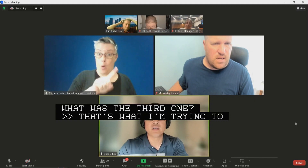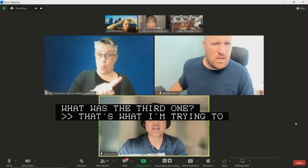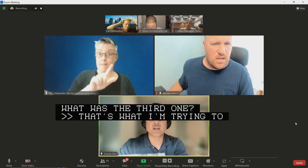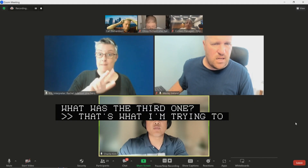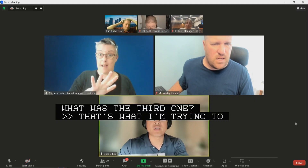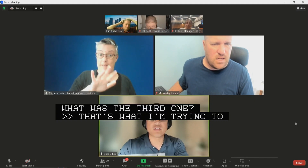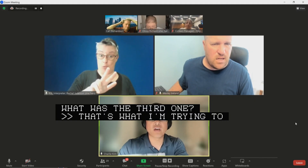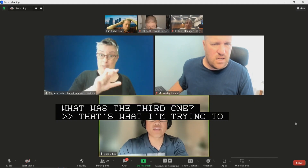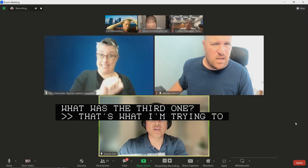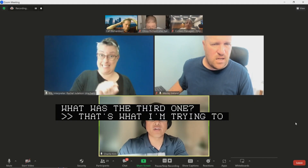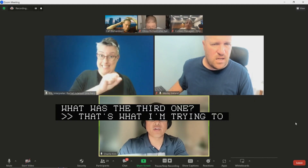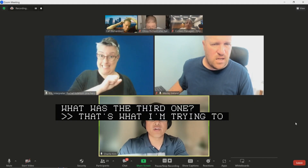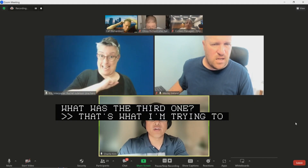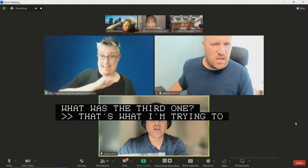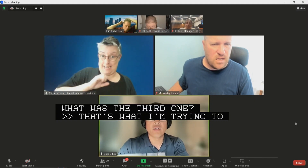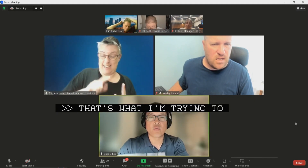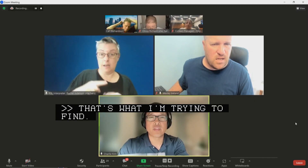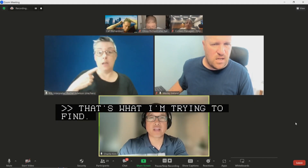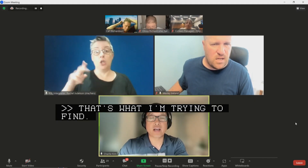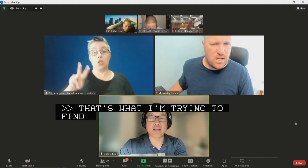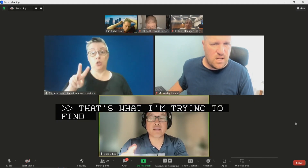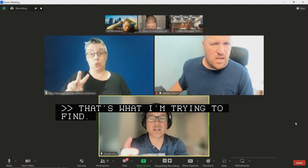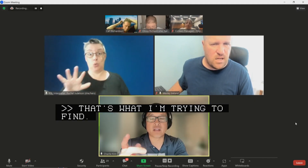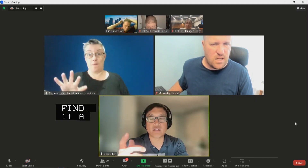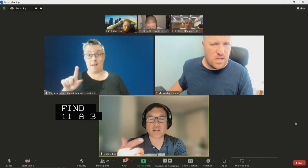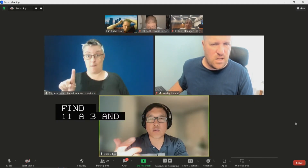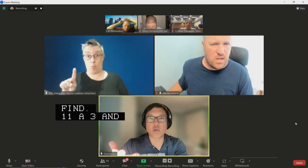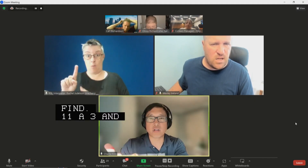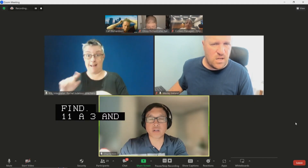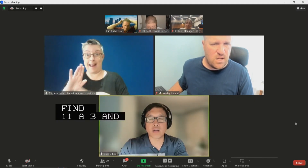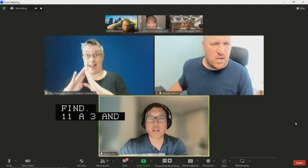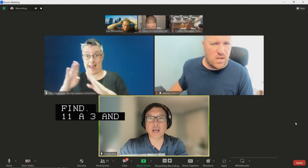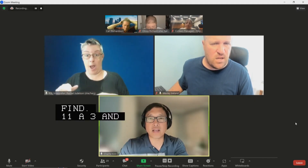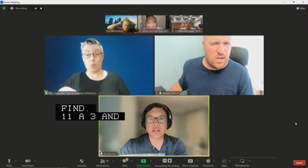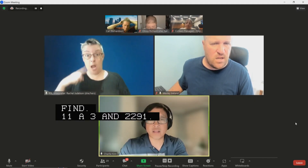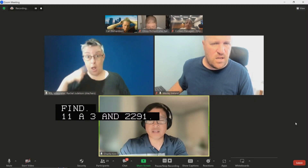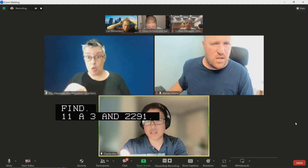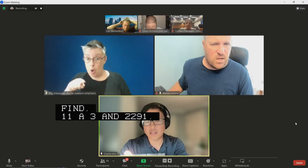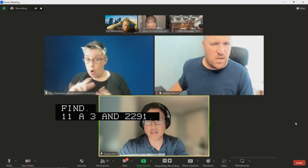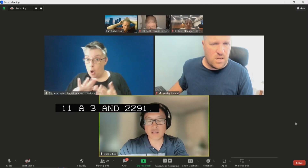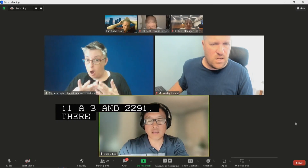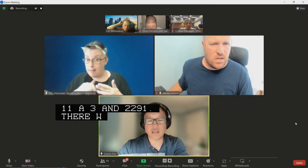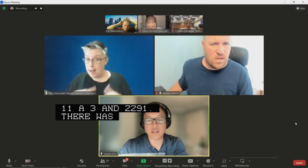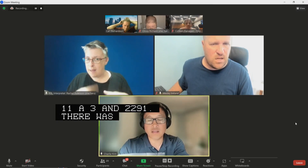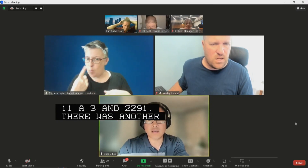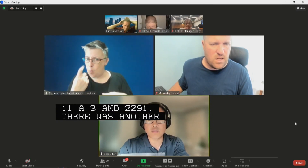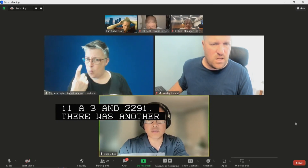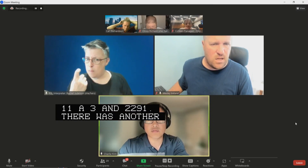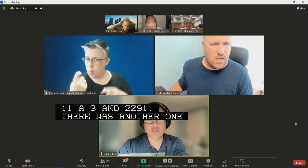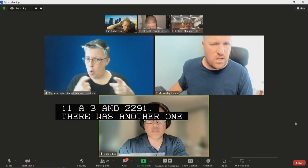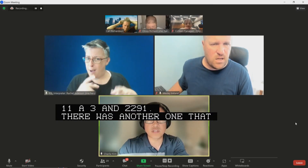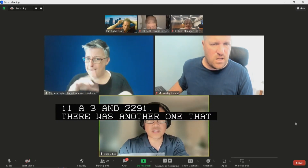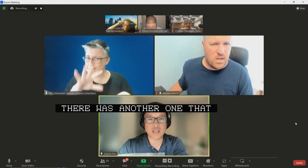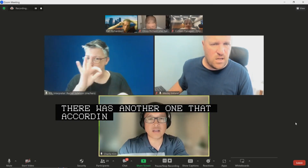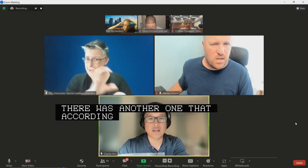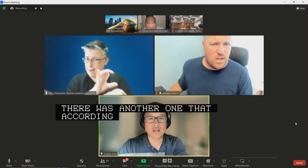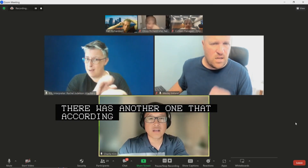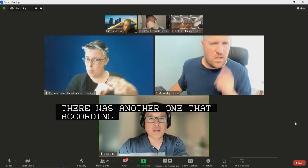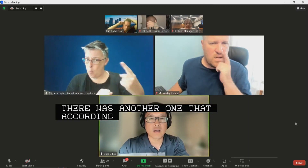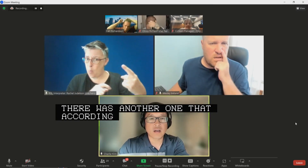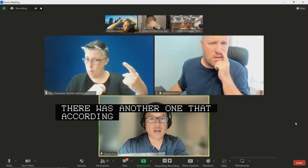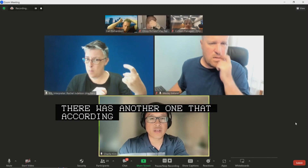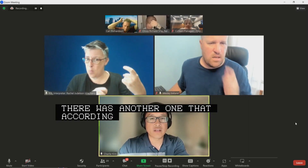2291. There was another one that according to online that was from the